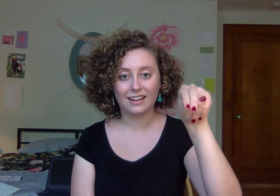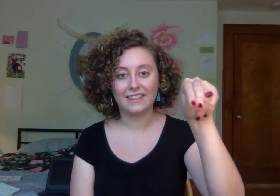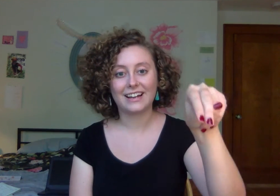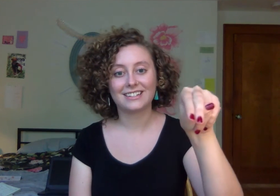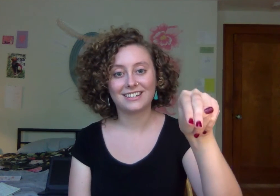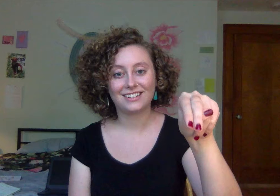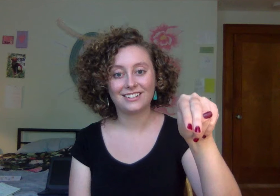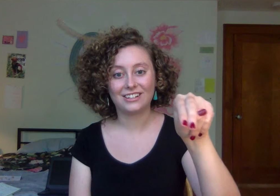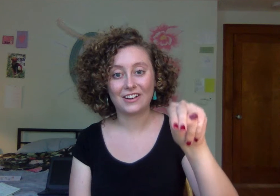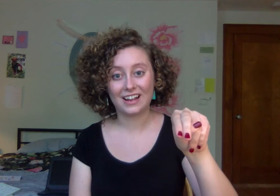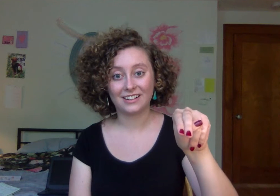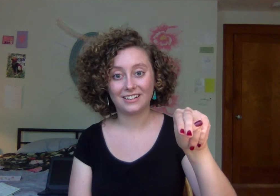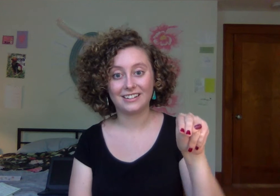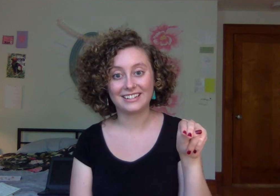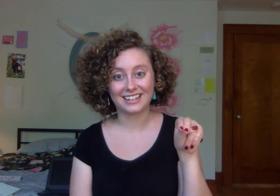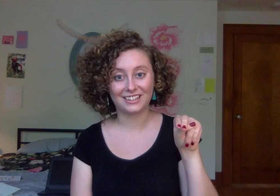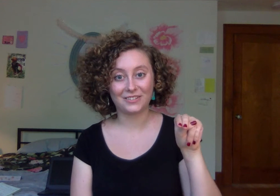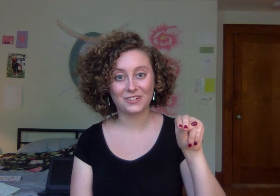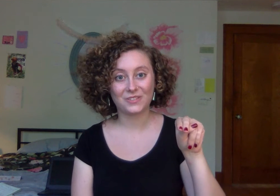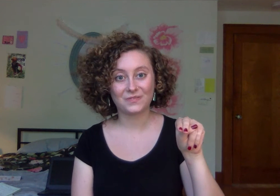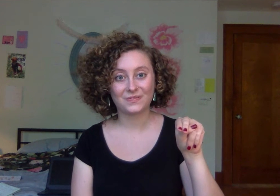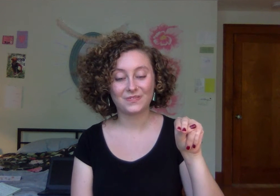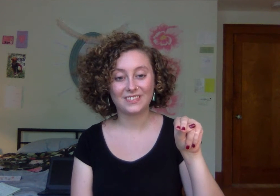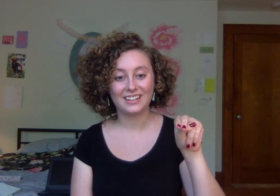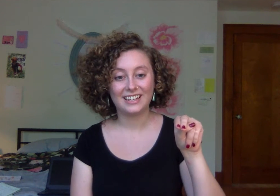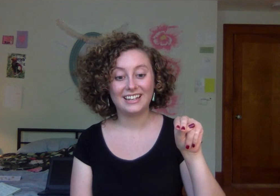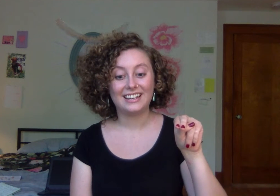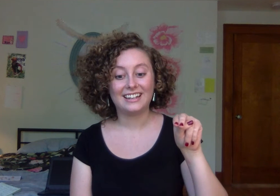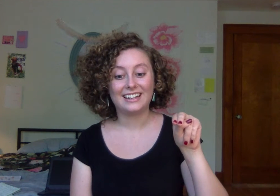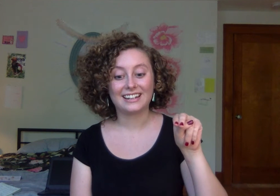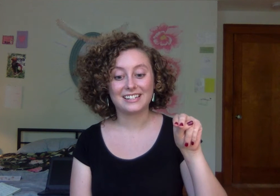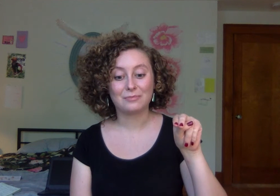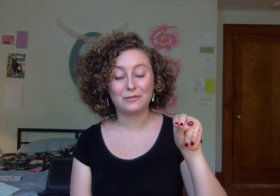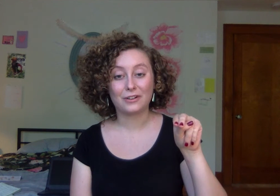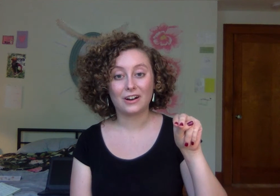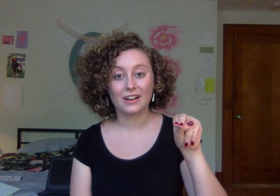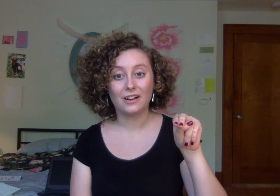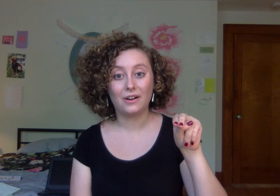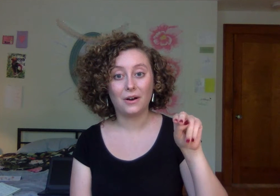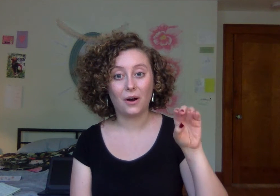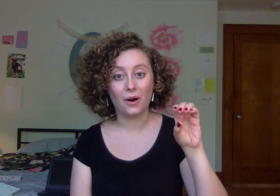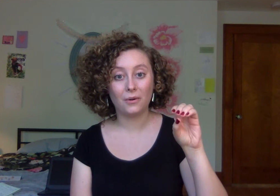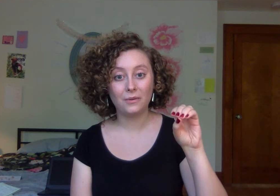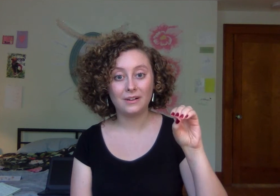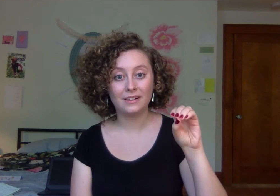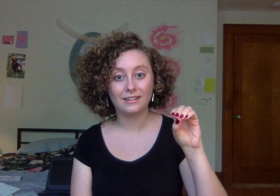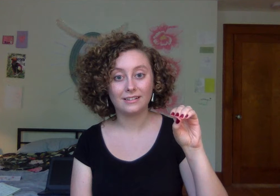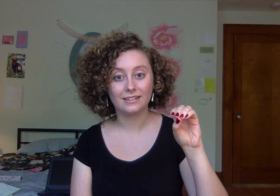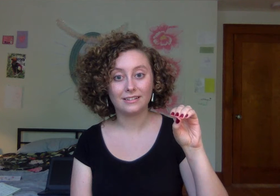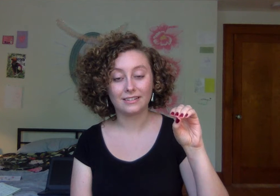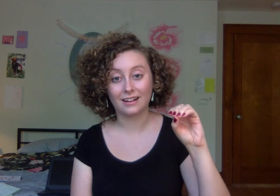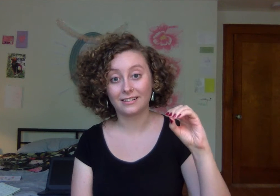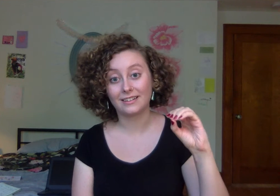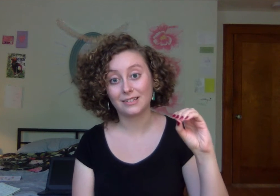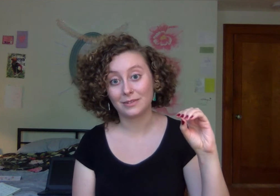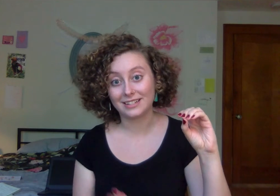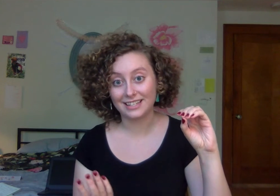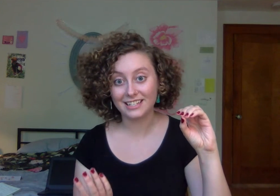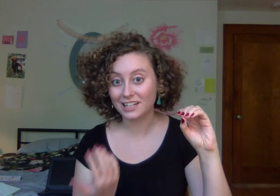And that's your N in sign language. Next up we've got O. Luckily this one is easy, it